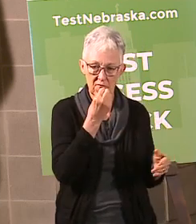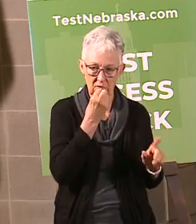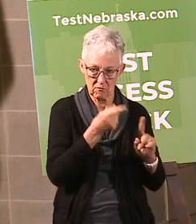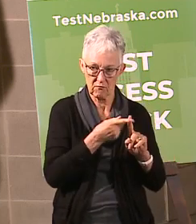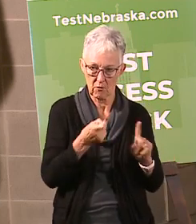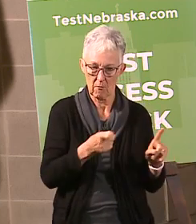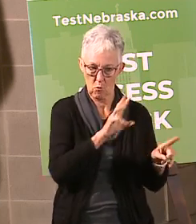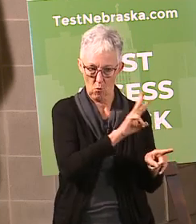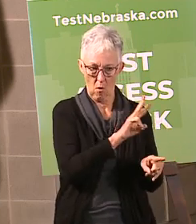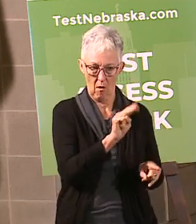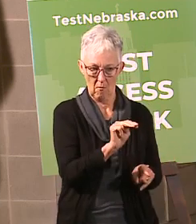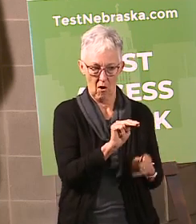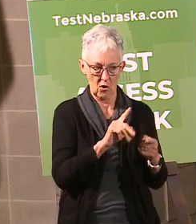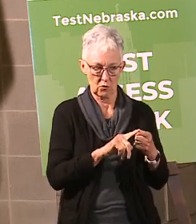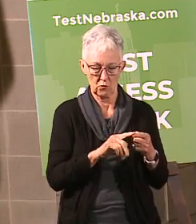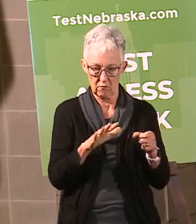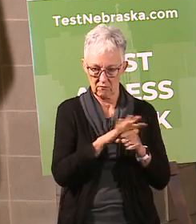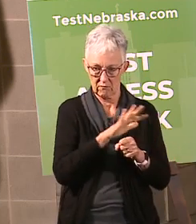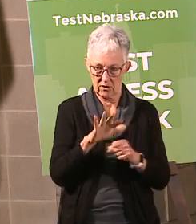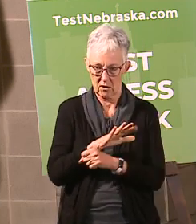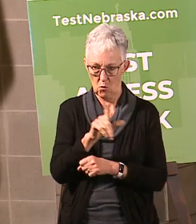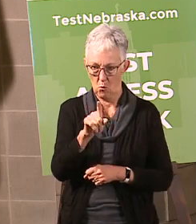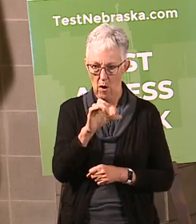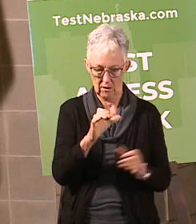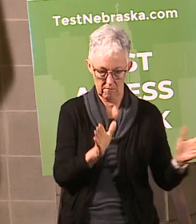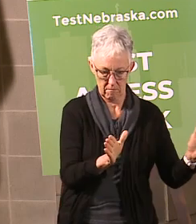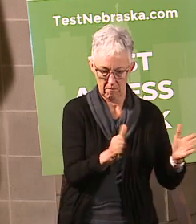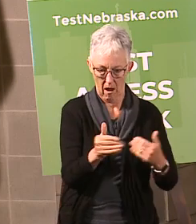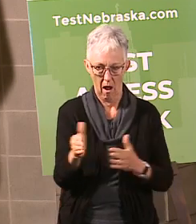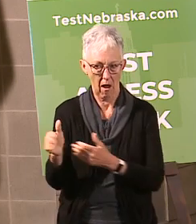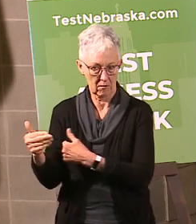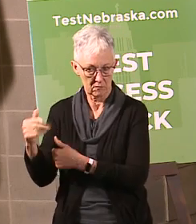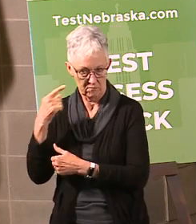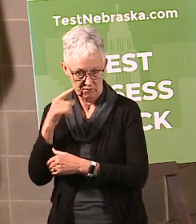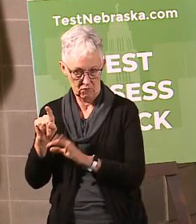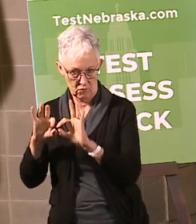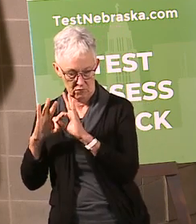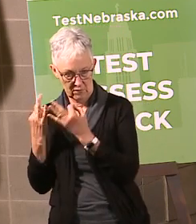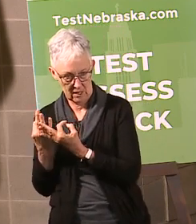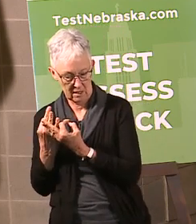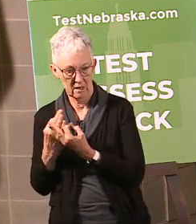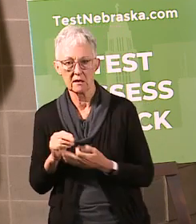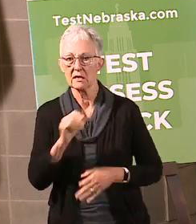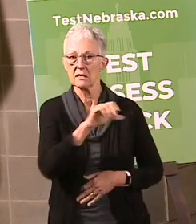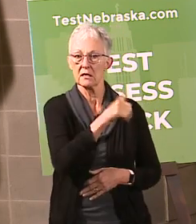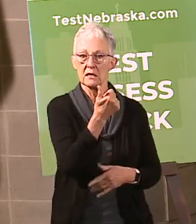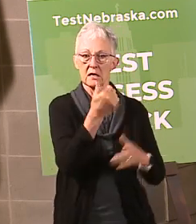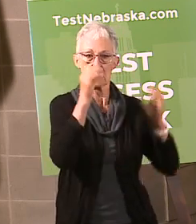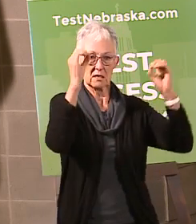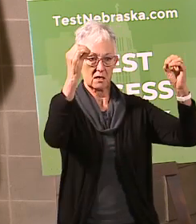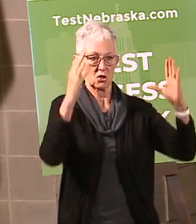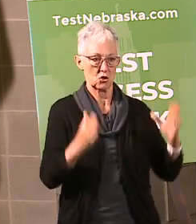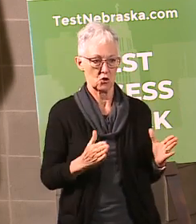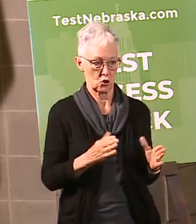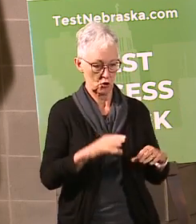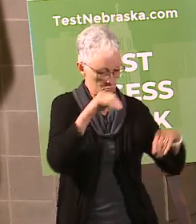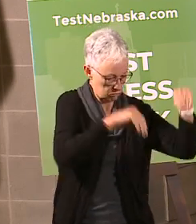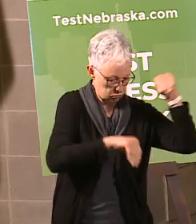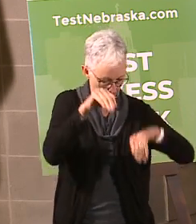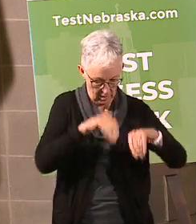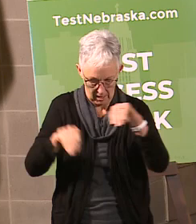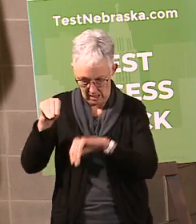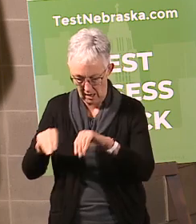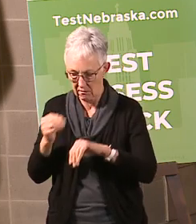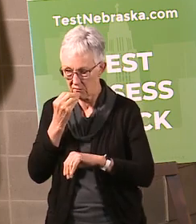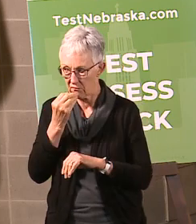fill 100 boxes for families. And then 10 teachers of South Sioux City schools lined up, filled the boxes, and got them